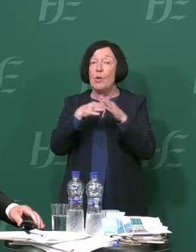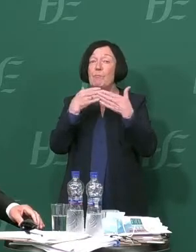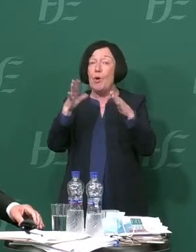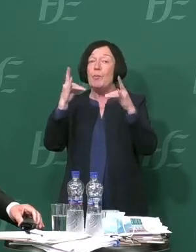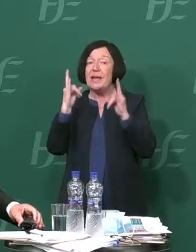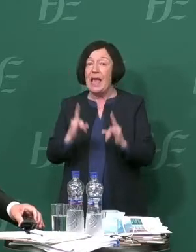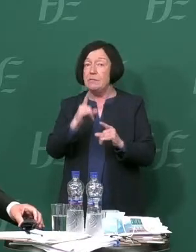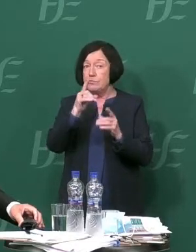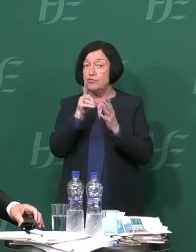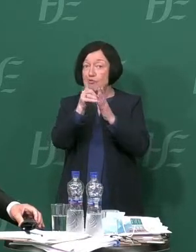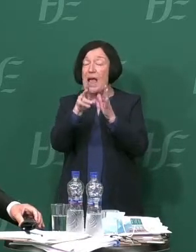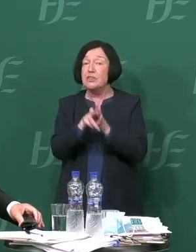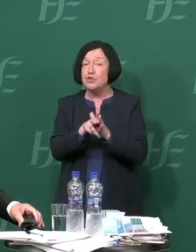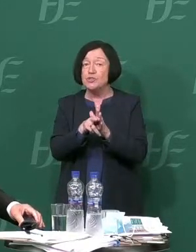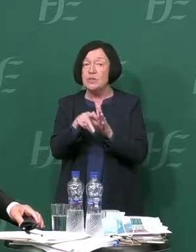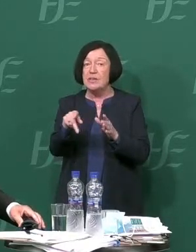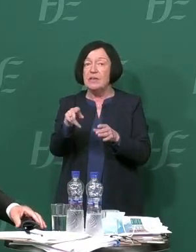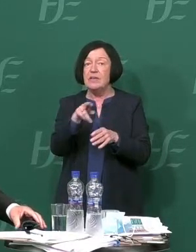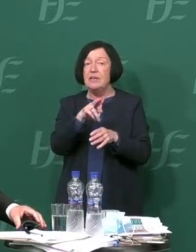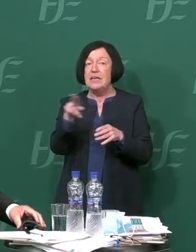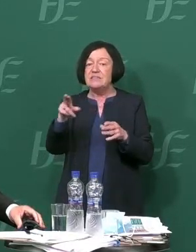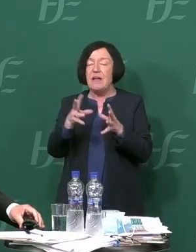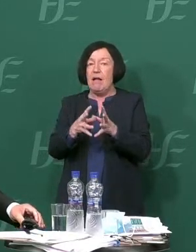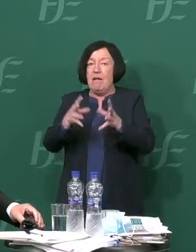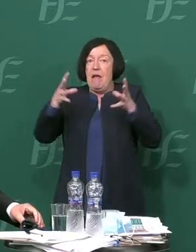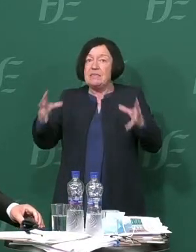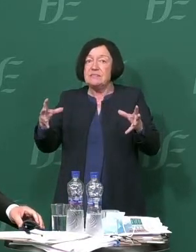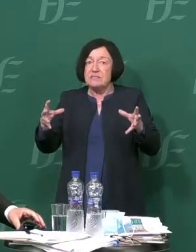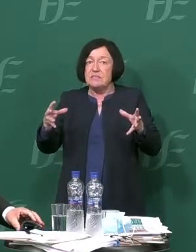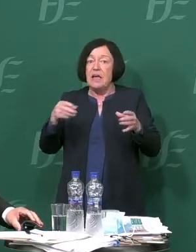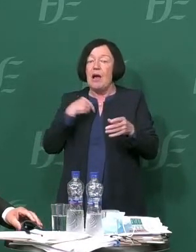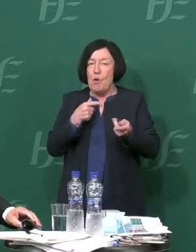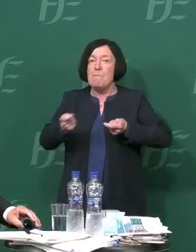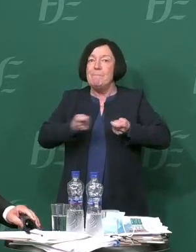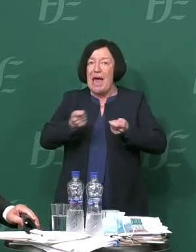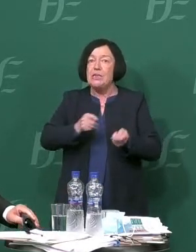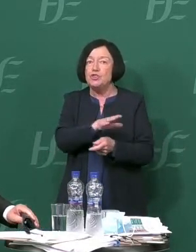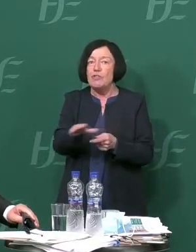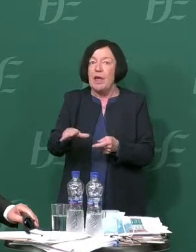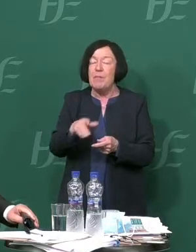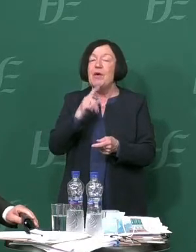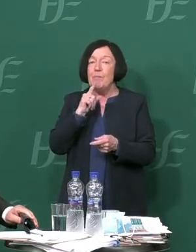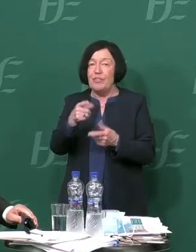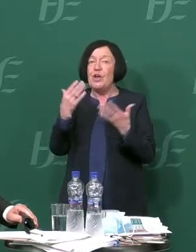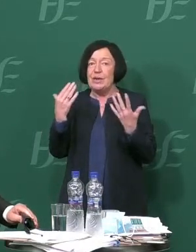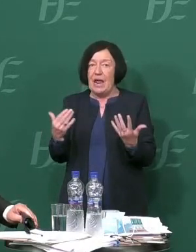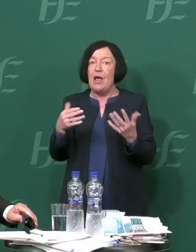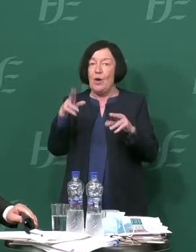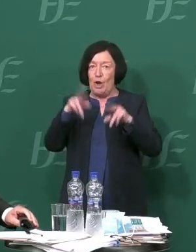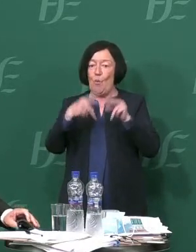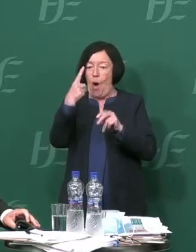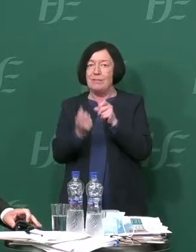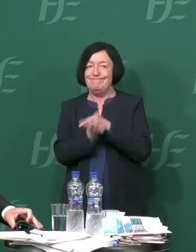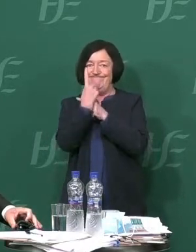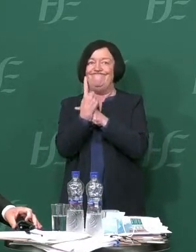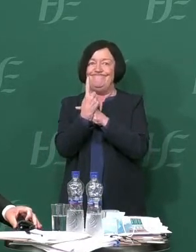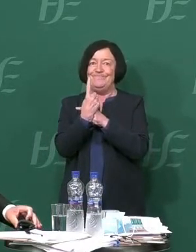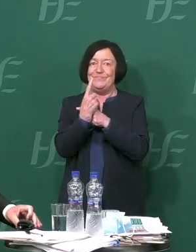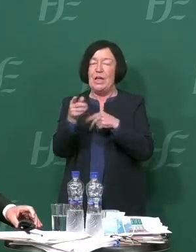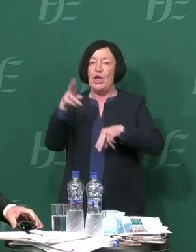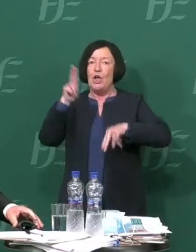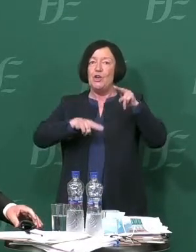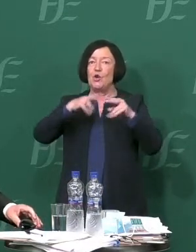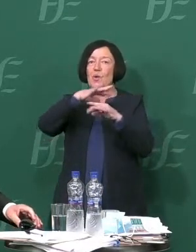health directors, it's not excessive volume and they're managing them, but they are now a new factor and a